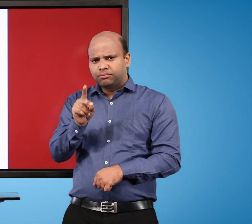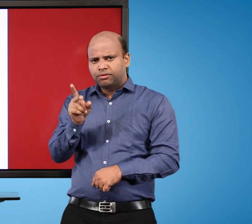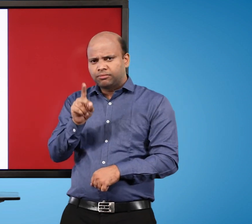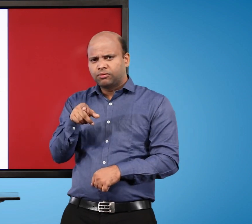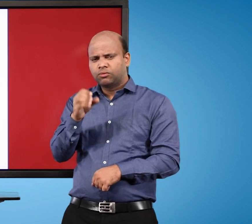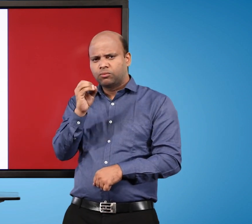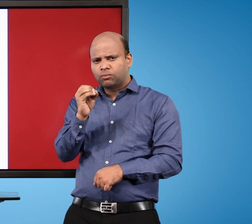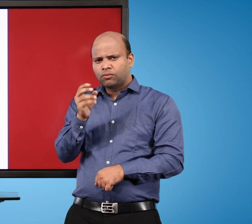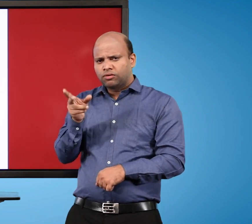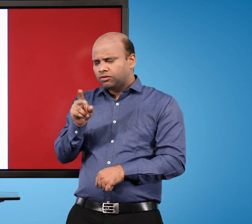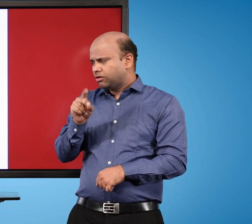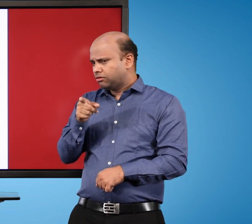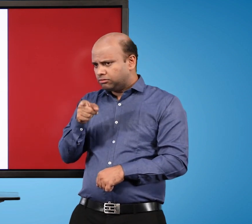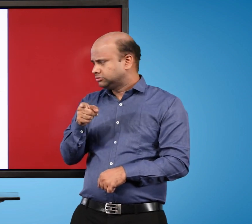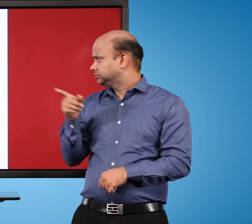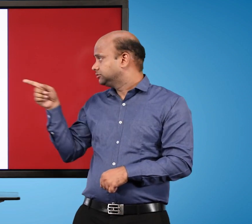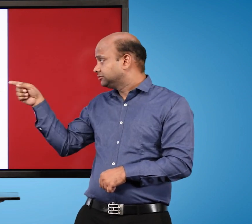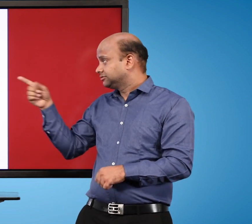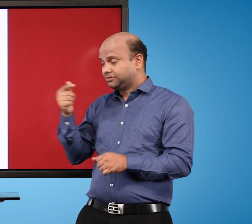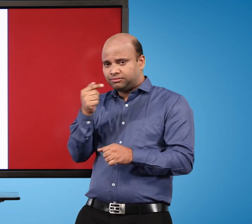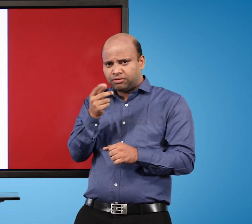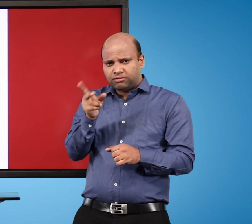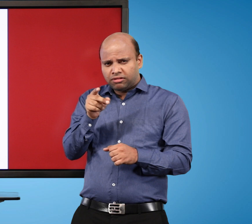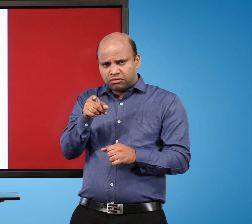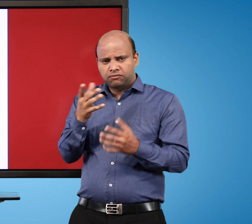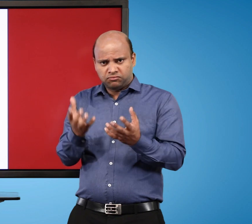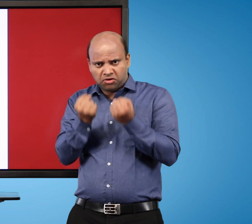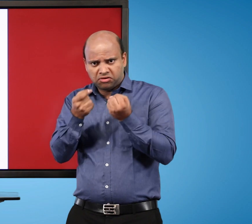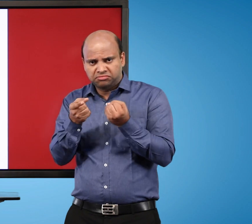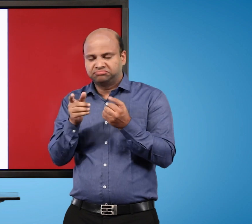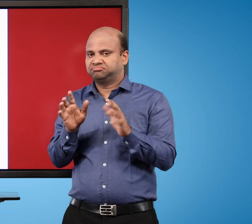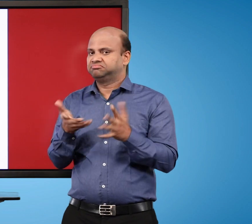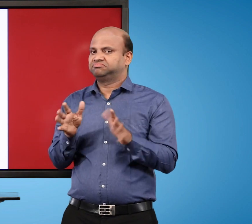Again, we never get 0 at any stage of subtraction.